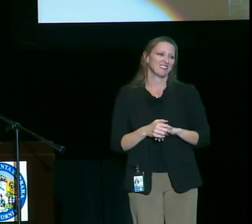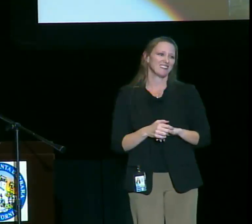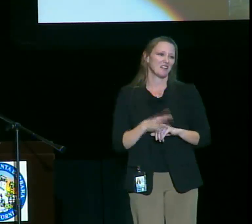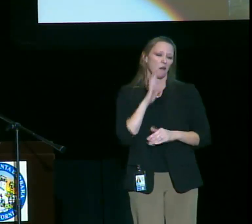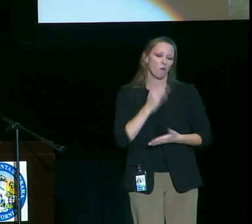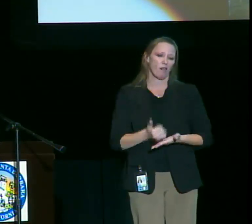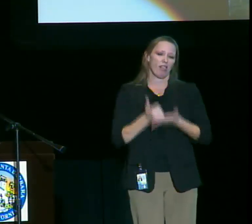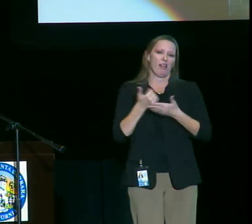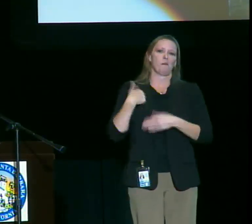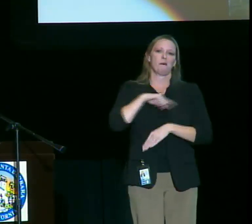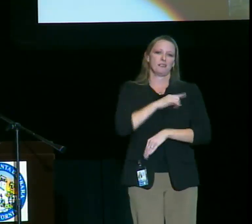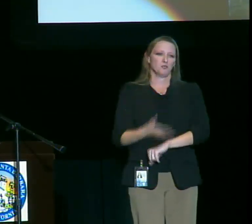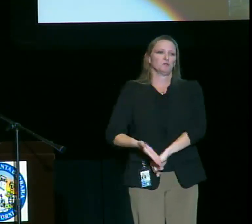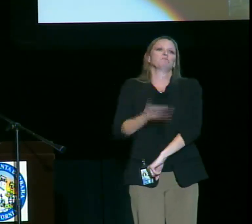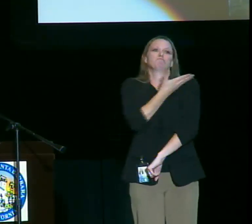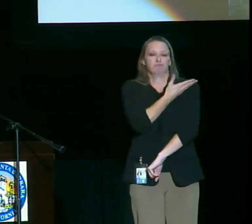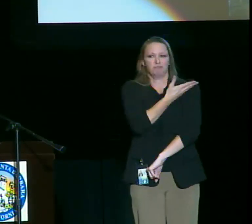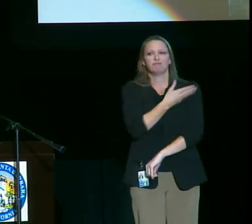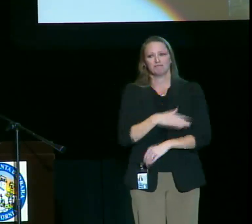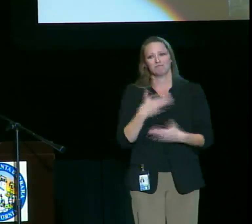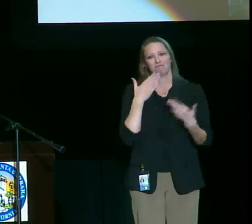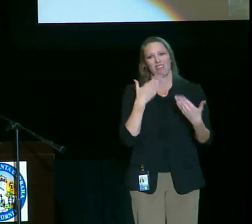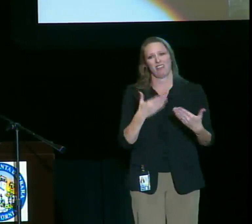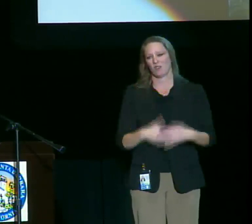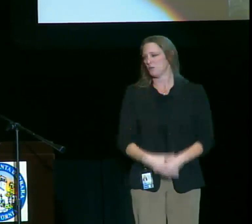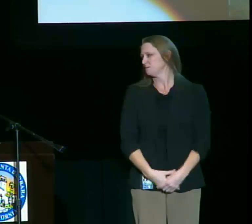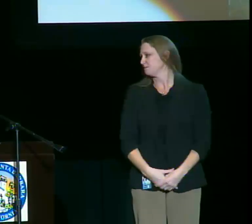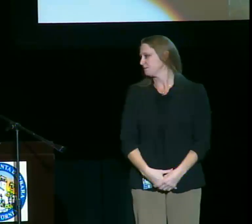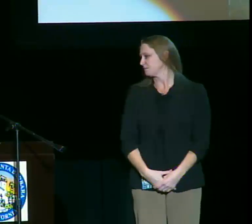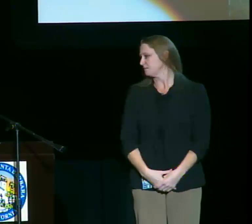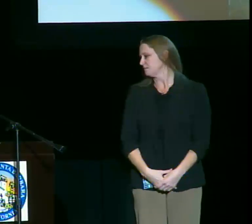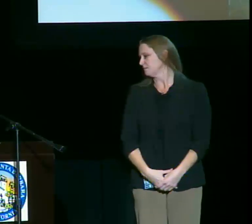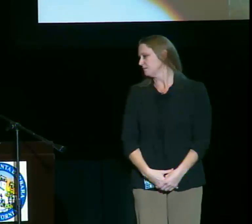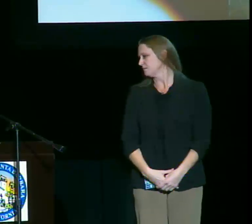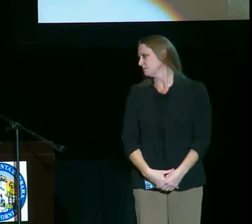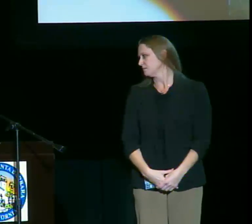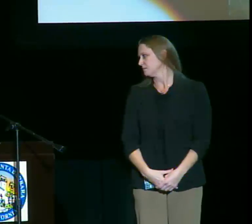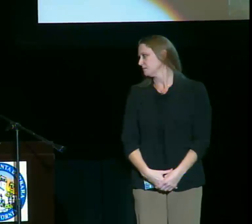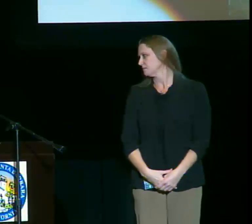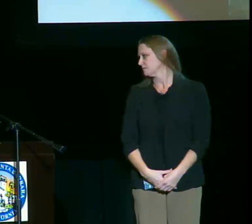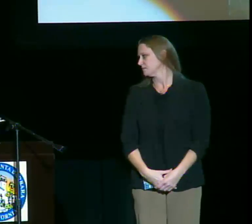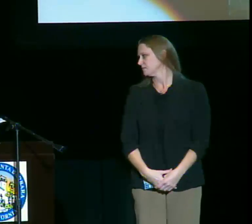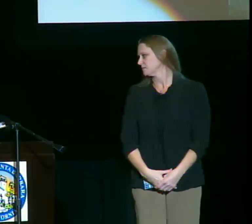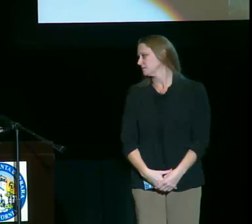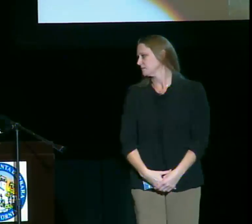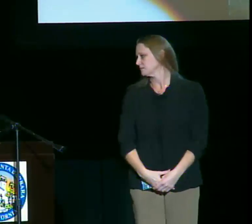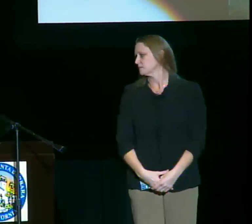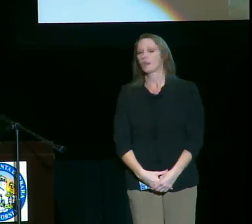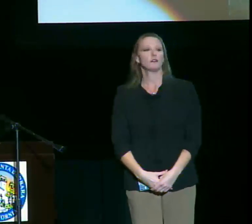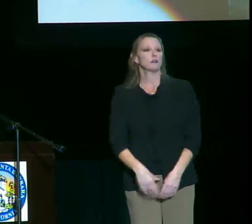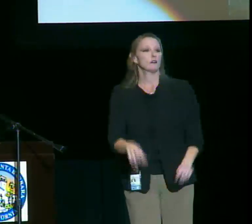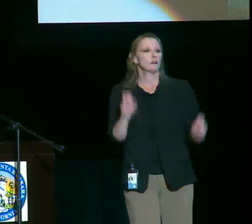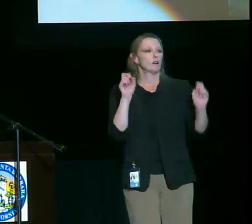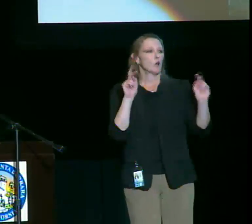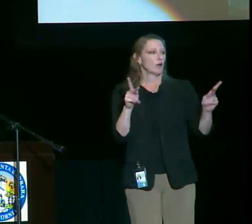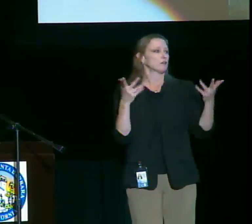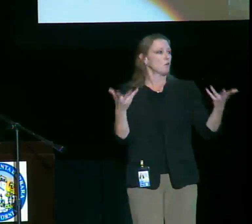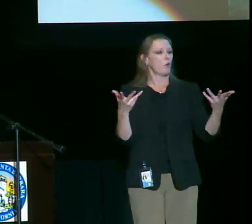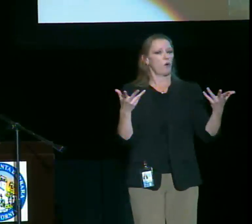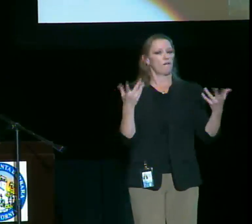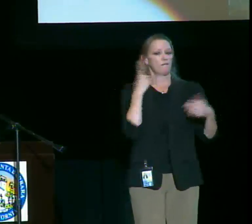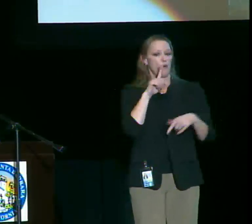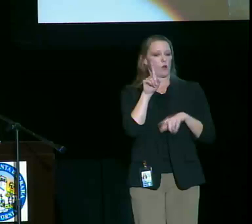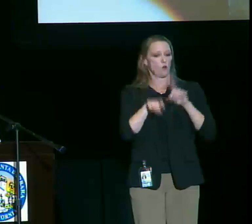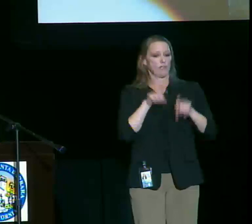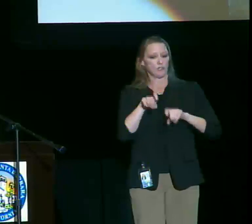help us to recover. Thank you. Okay, I think how we're going to do the Q&A,